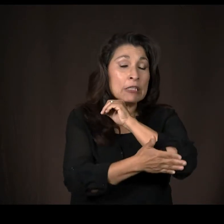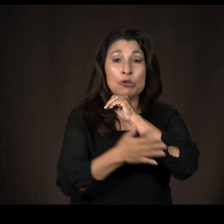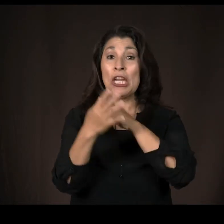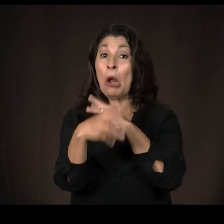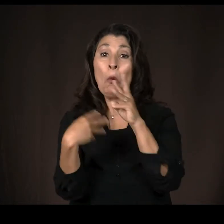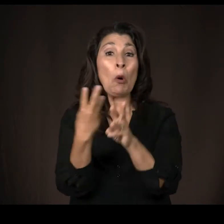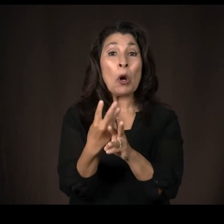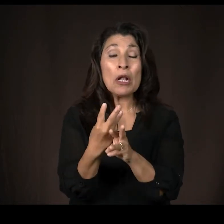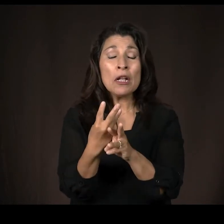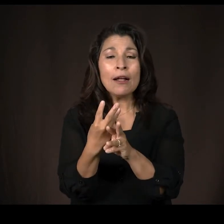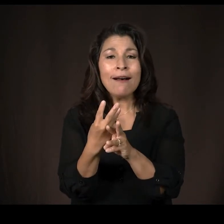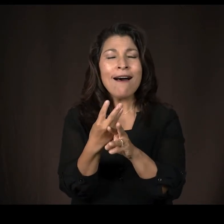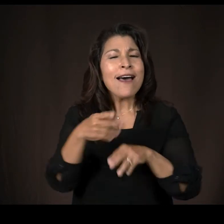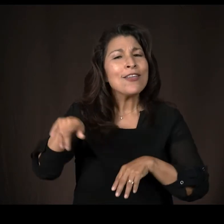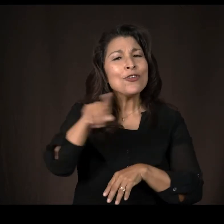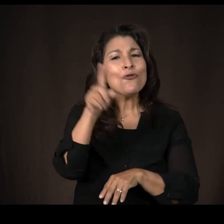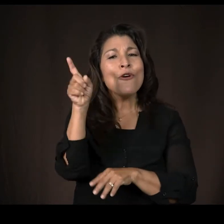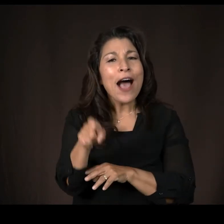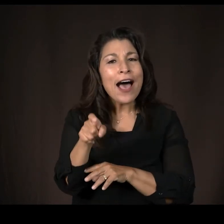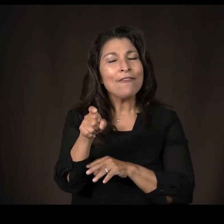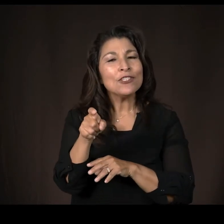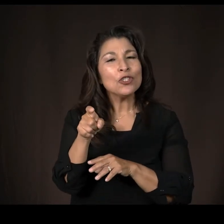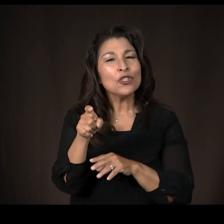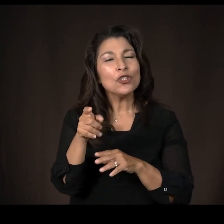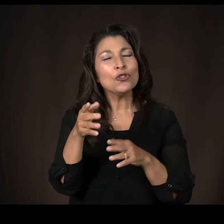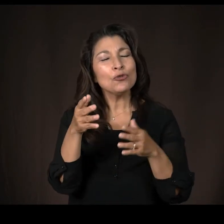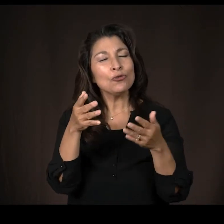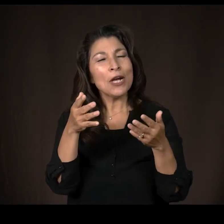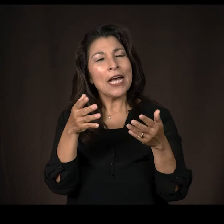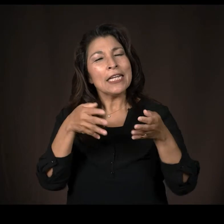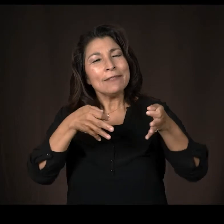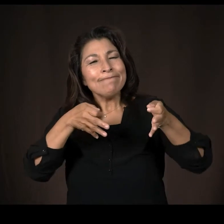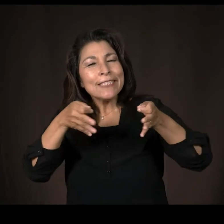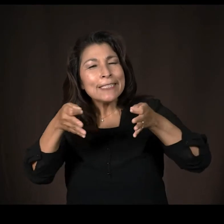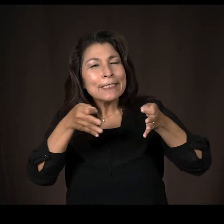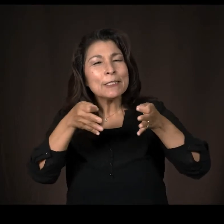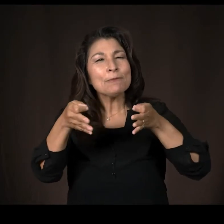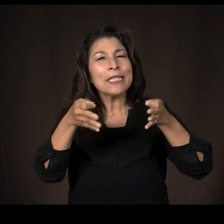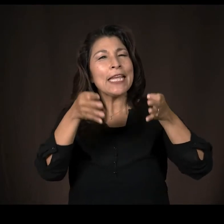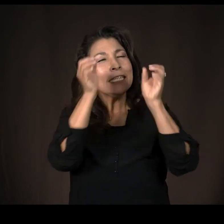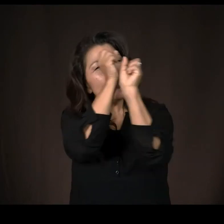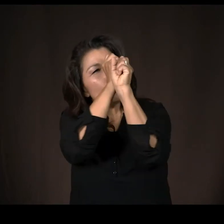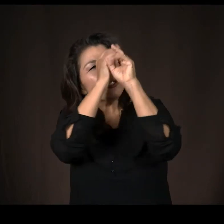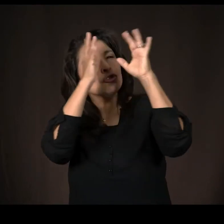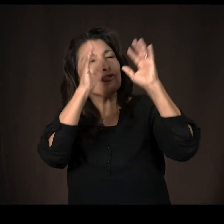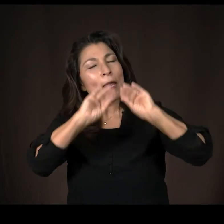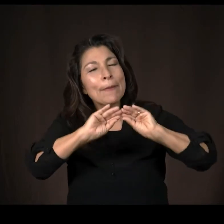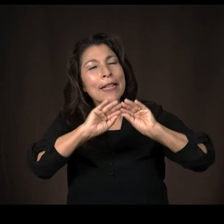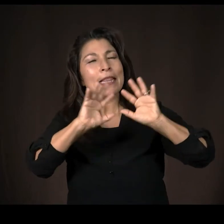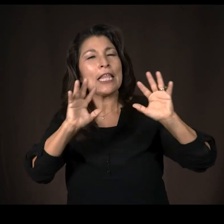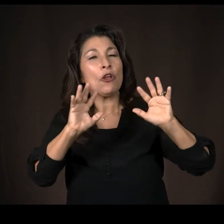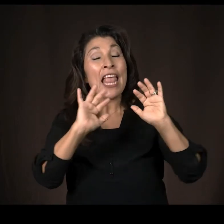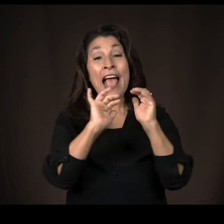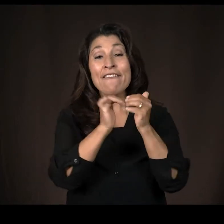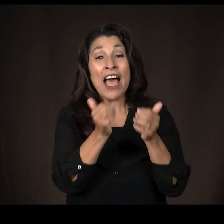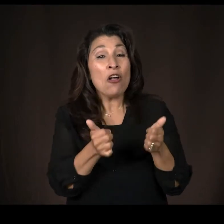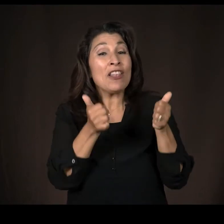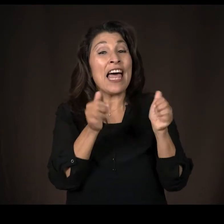in the world, you have to paint a picture of how it could be